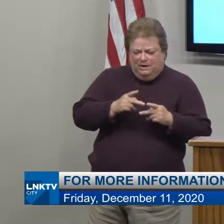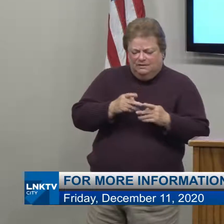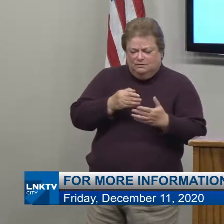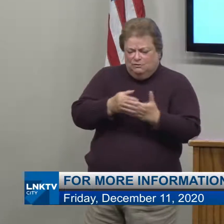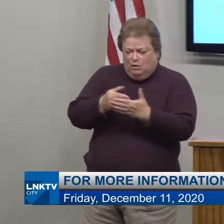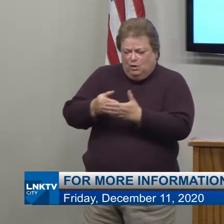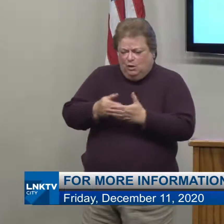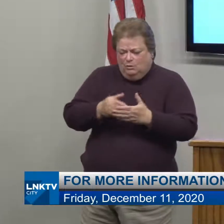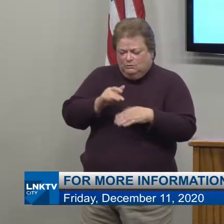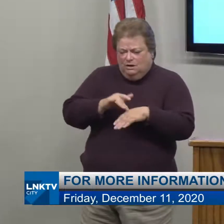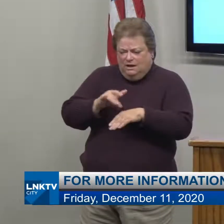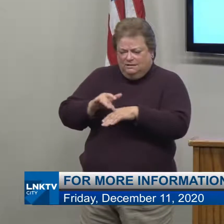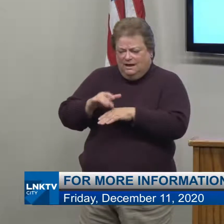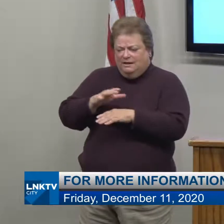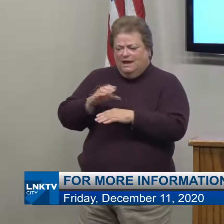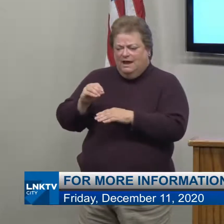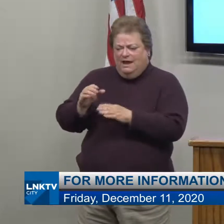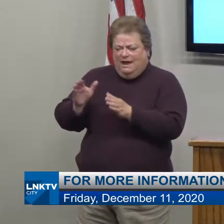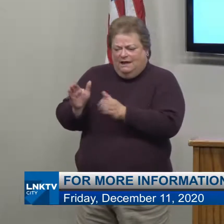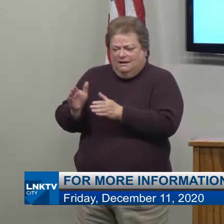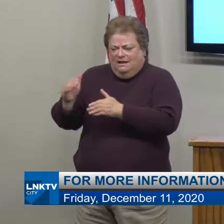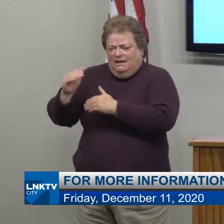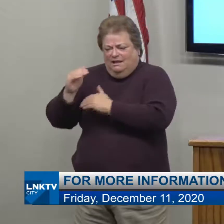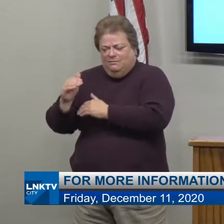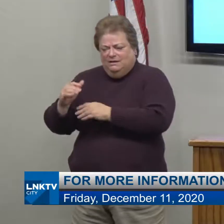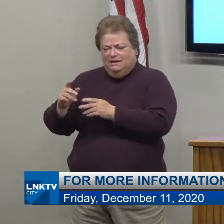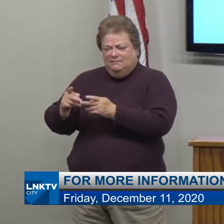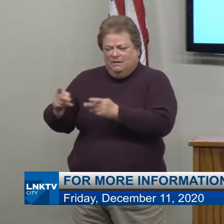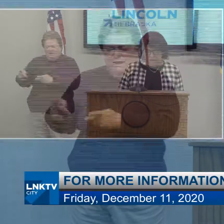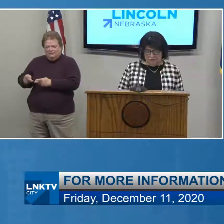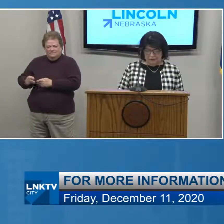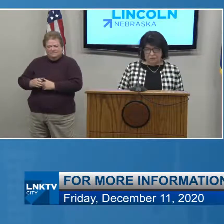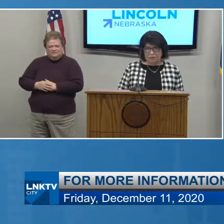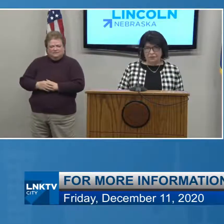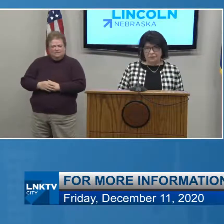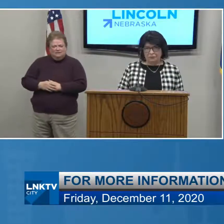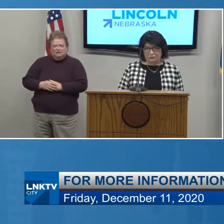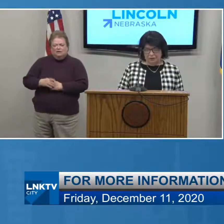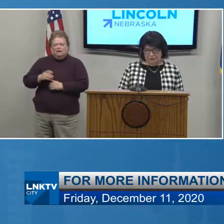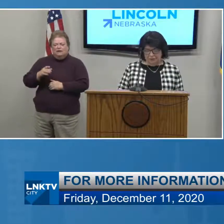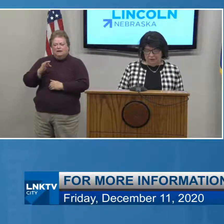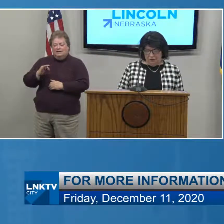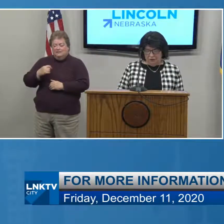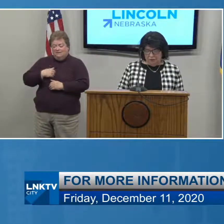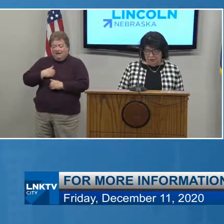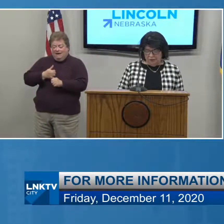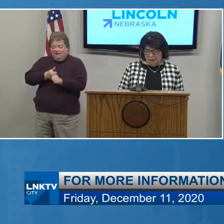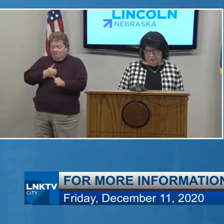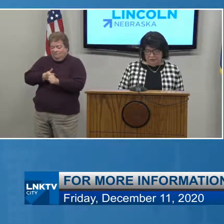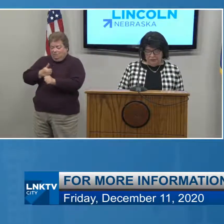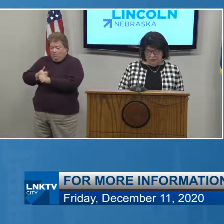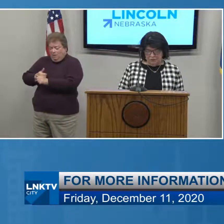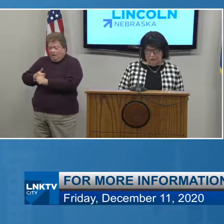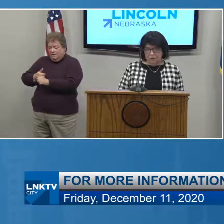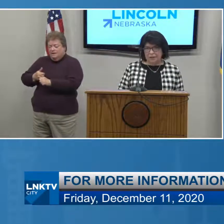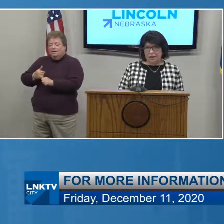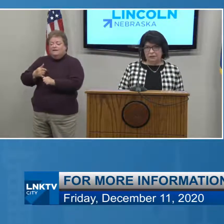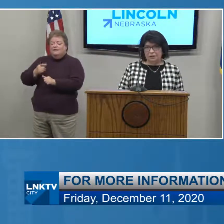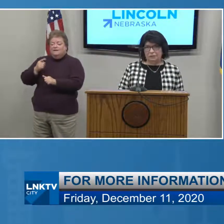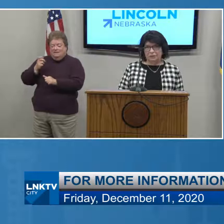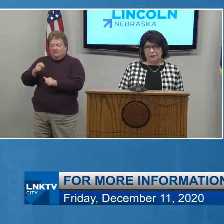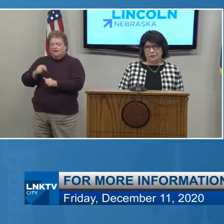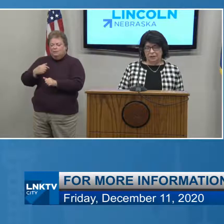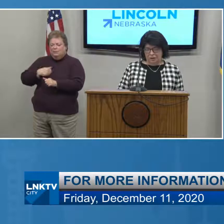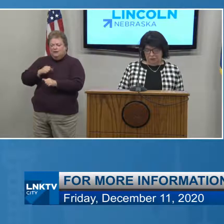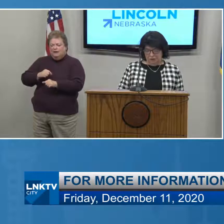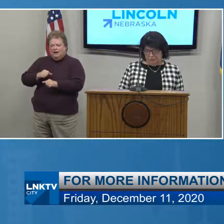confined spaces. When you ignore these precautions, you put not just yourself at risk, you put the health of everyone you encounter